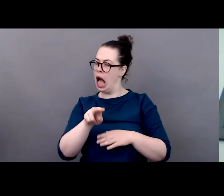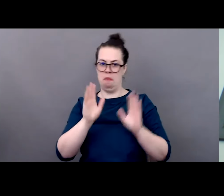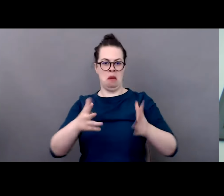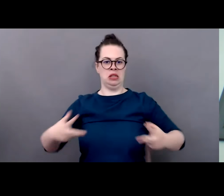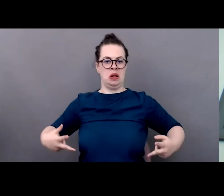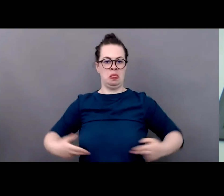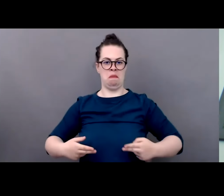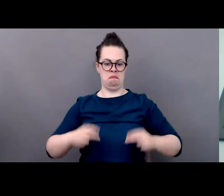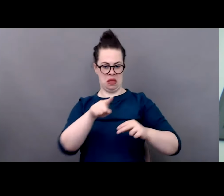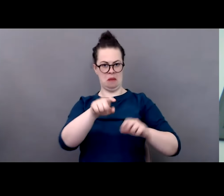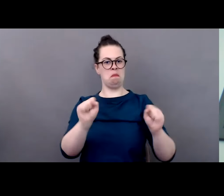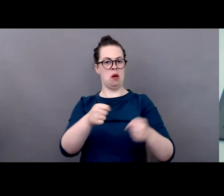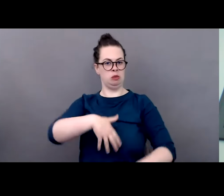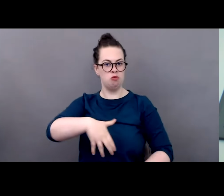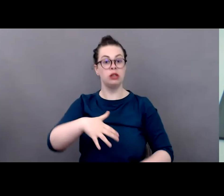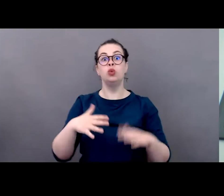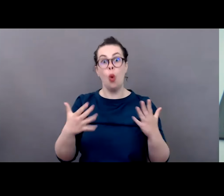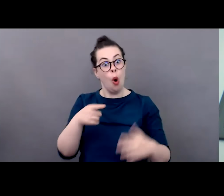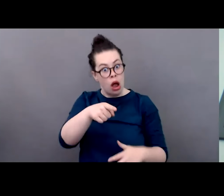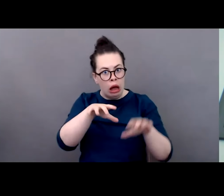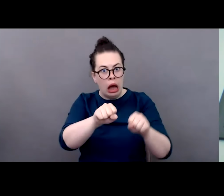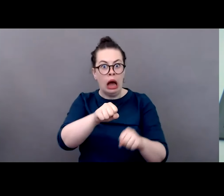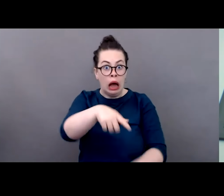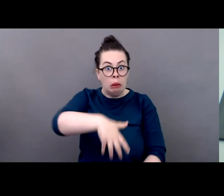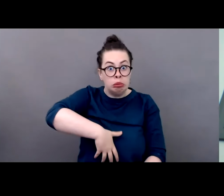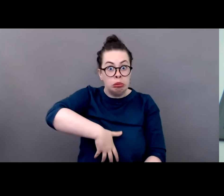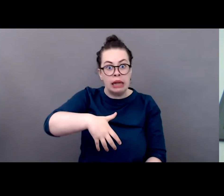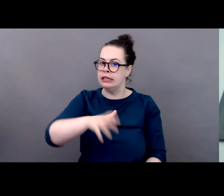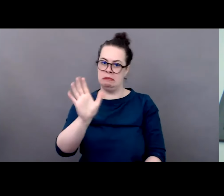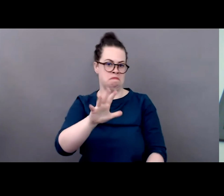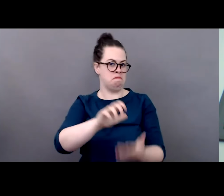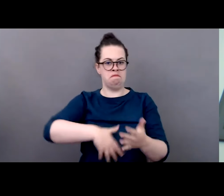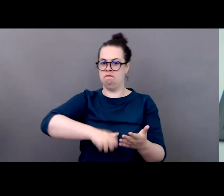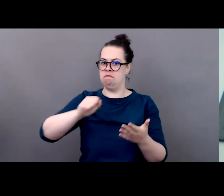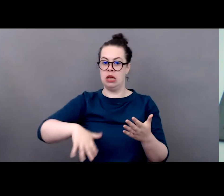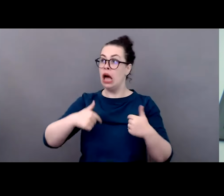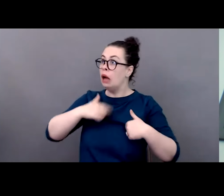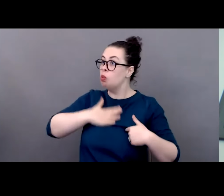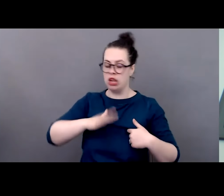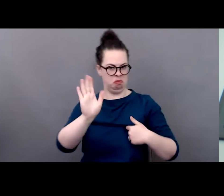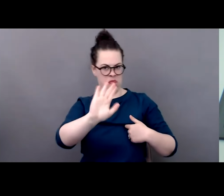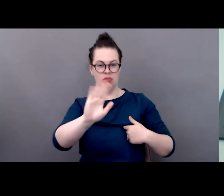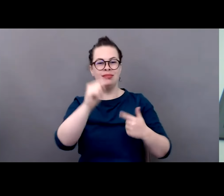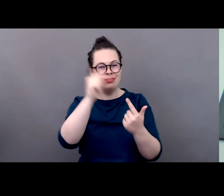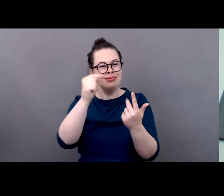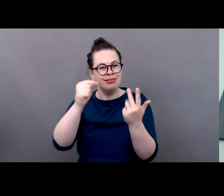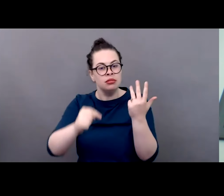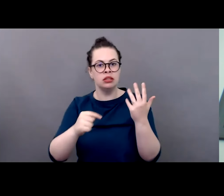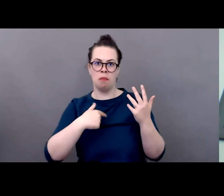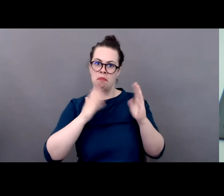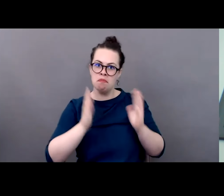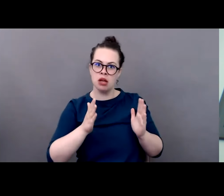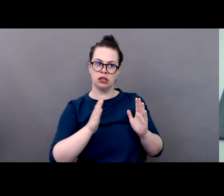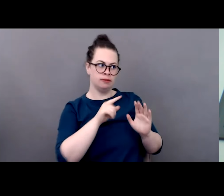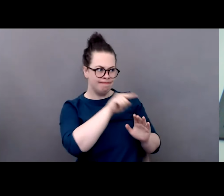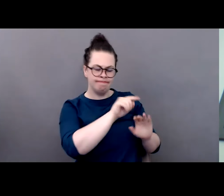and girls with disabilities and their empowerment in all areas of life. Or same, for example, when it comes to